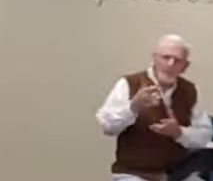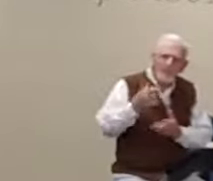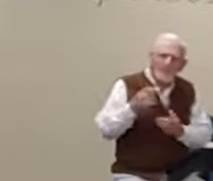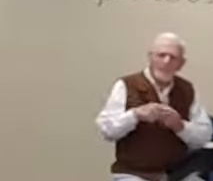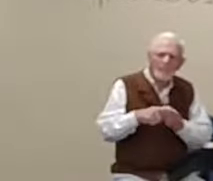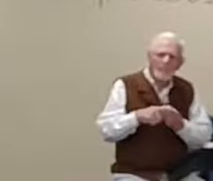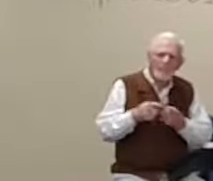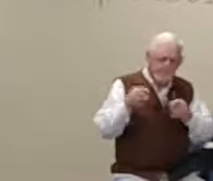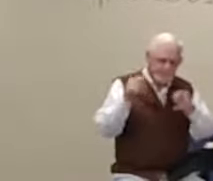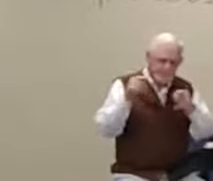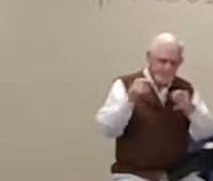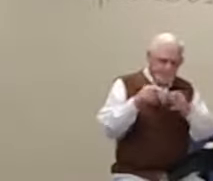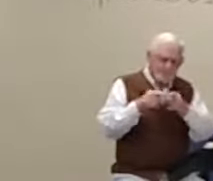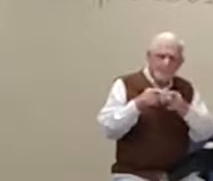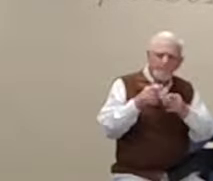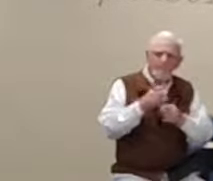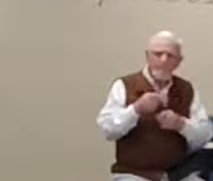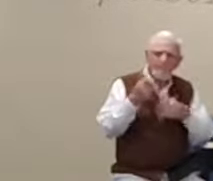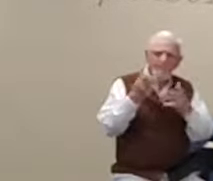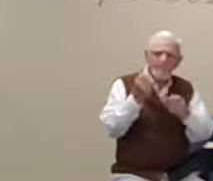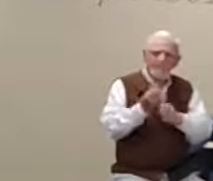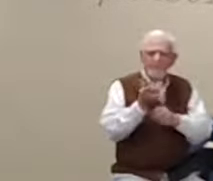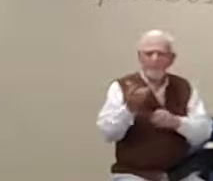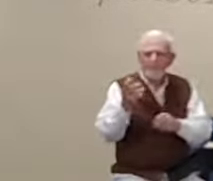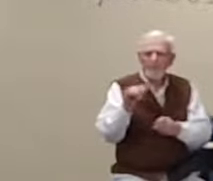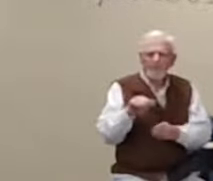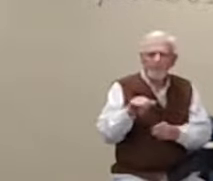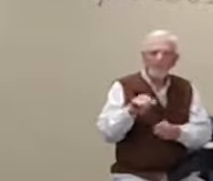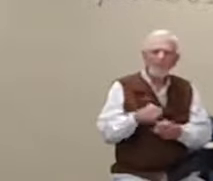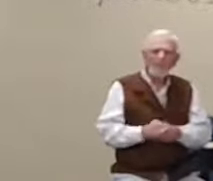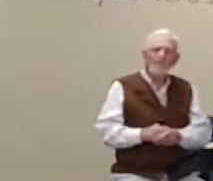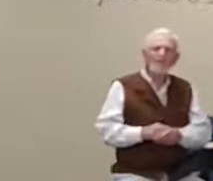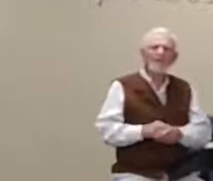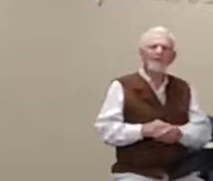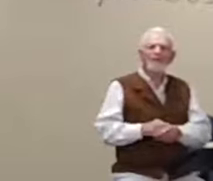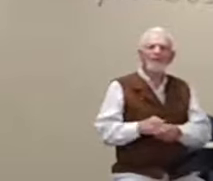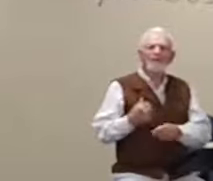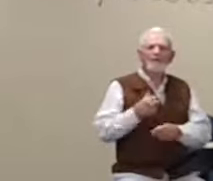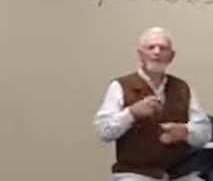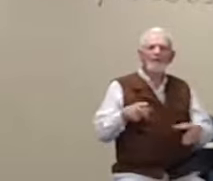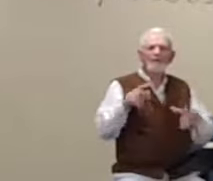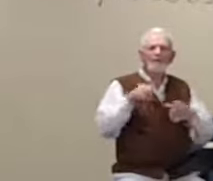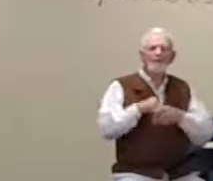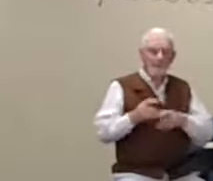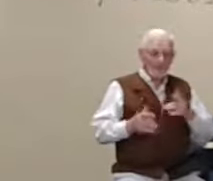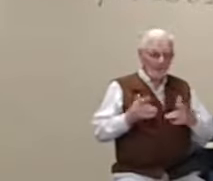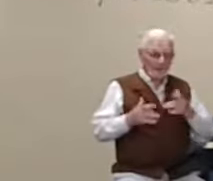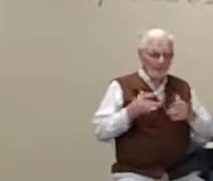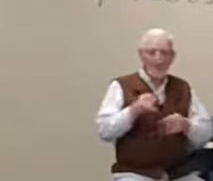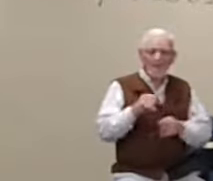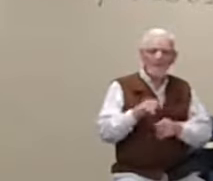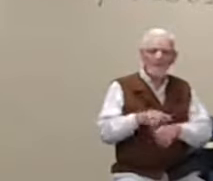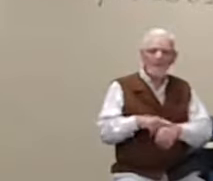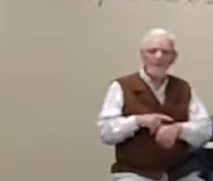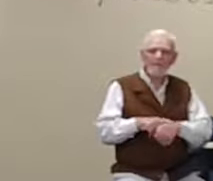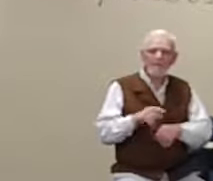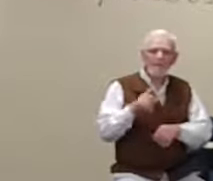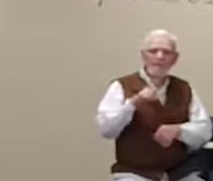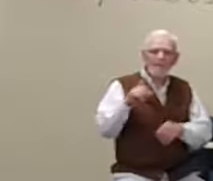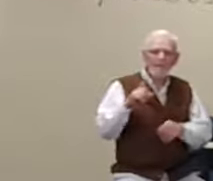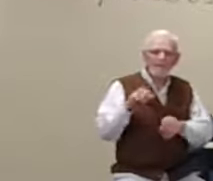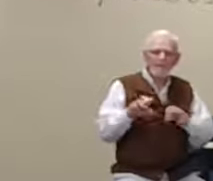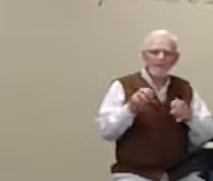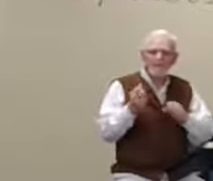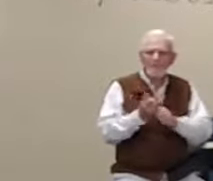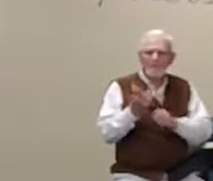apex and give you something. And yeah, we are living in an exciting time. The Lord's done something